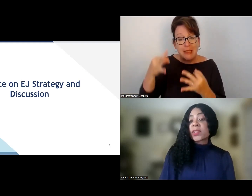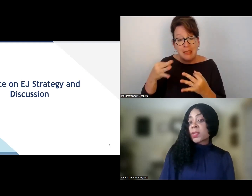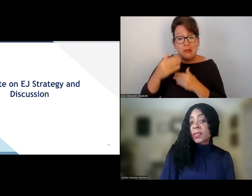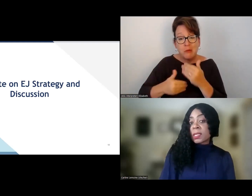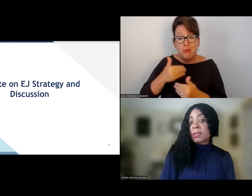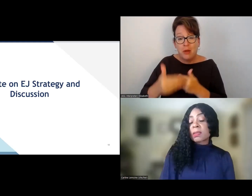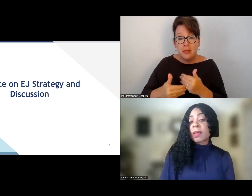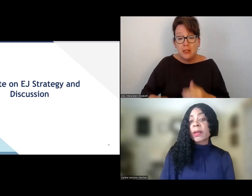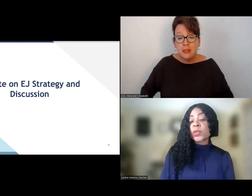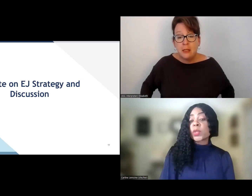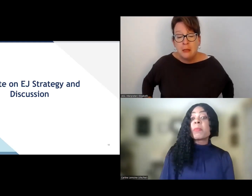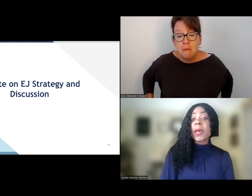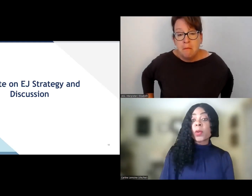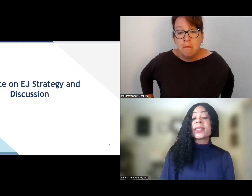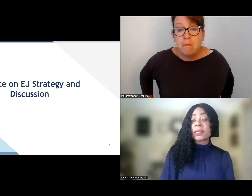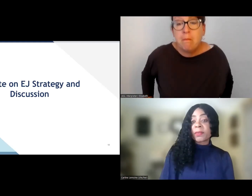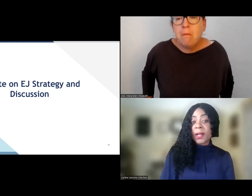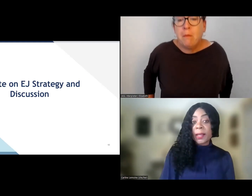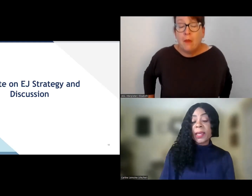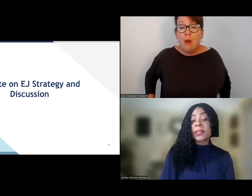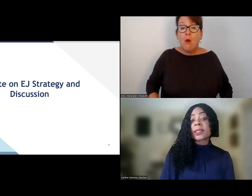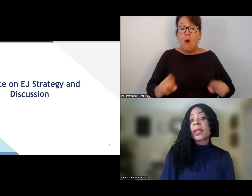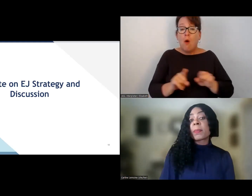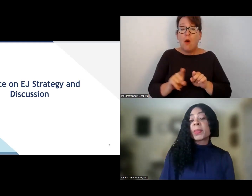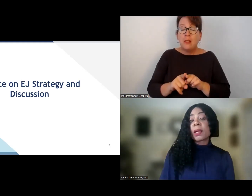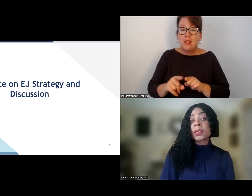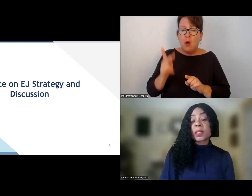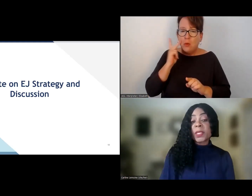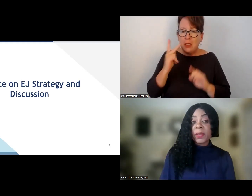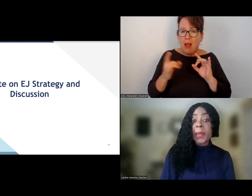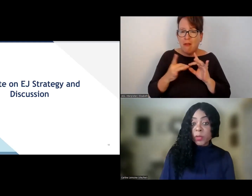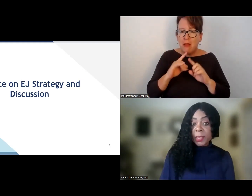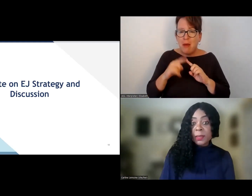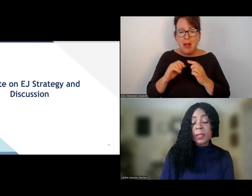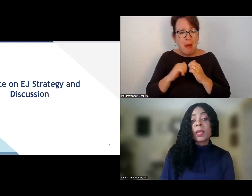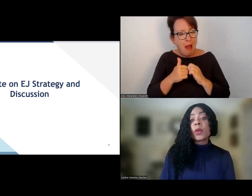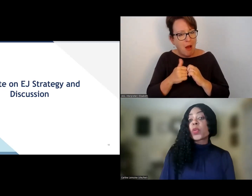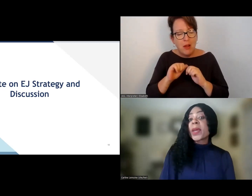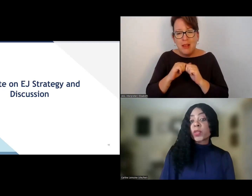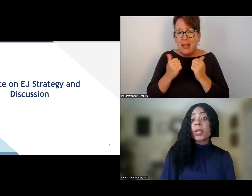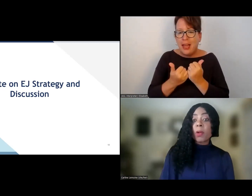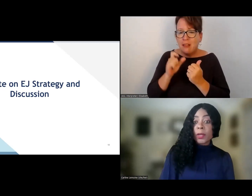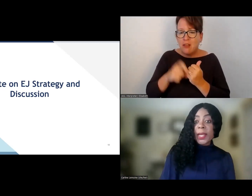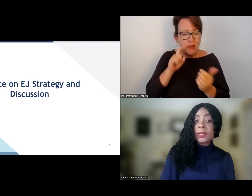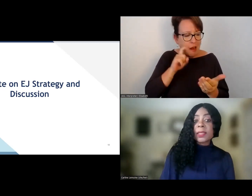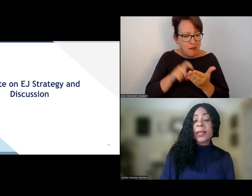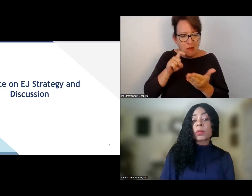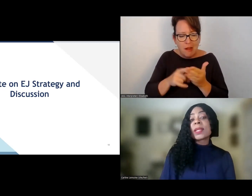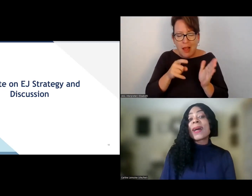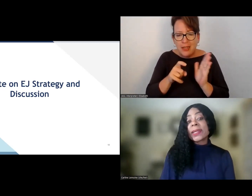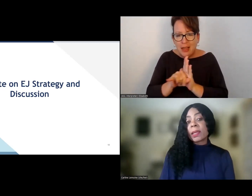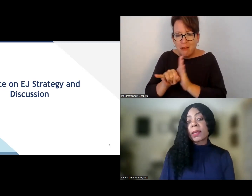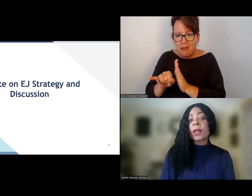how agencies should better identify and set up specific metrics for measuring progress,